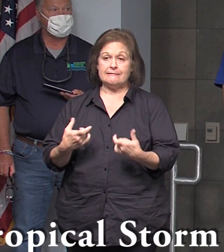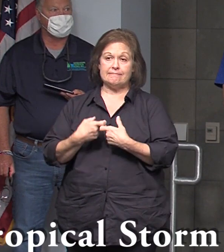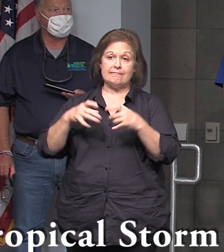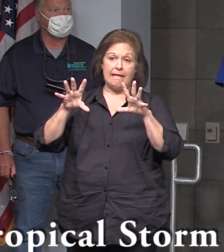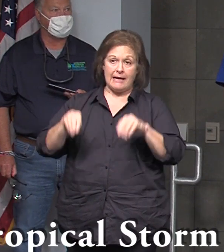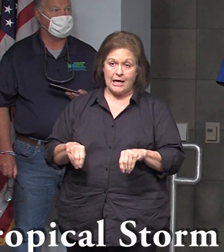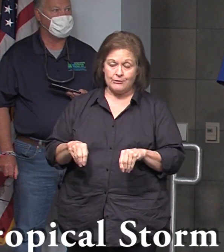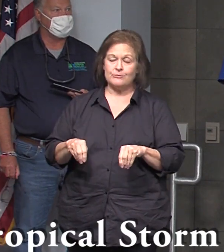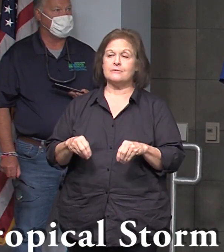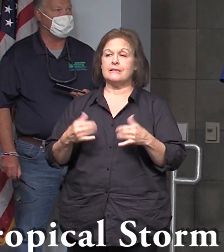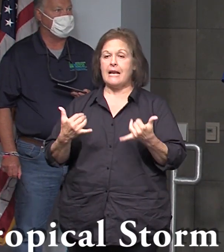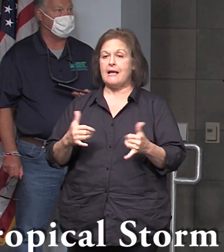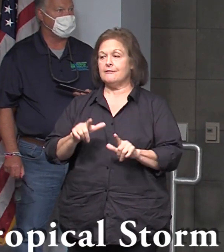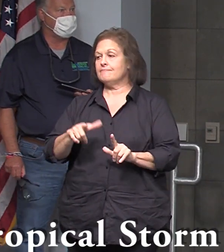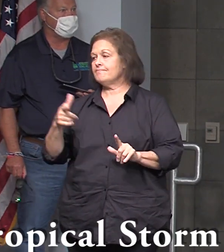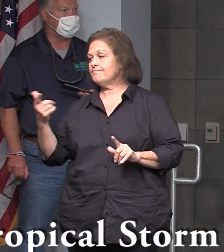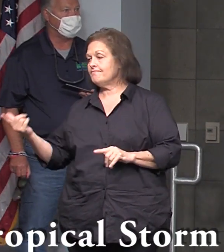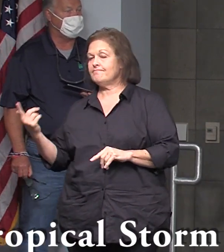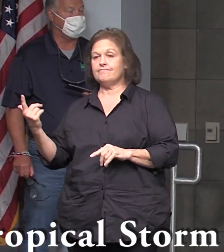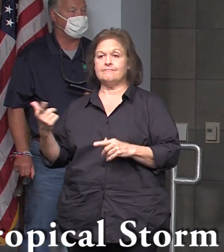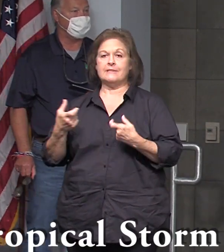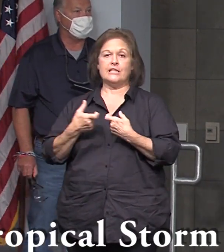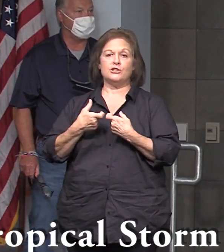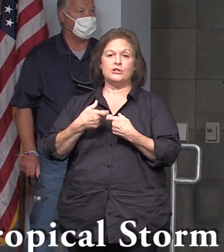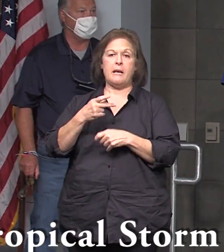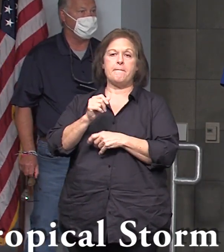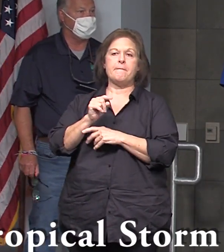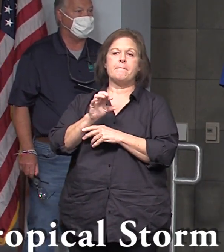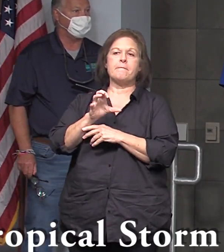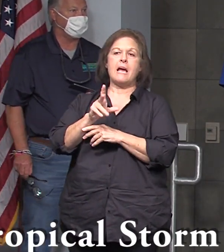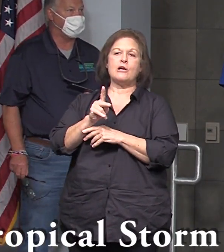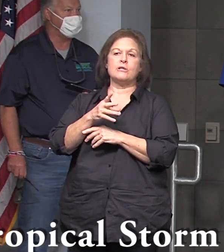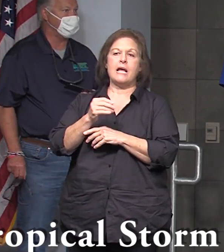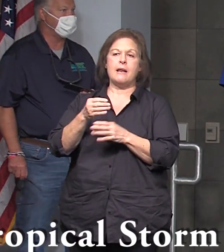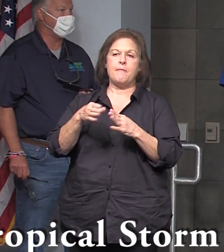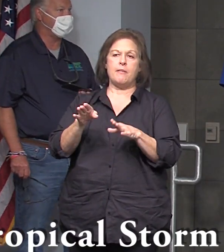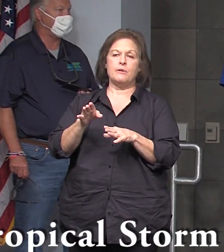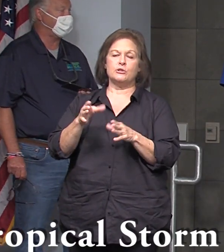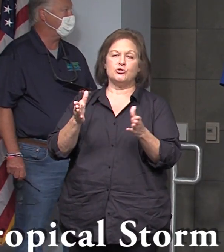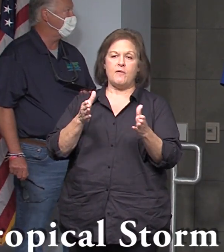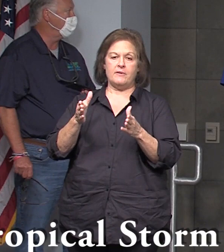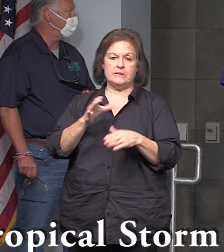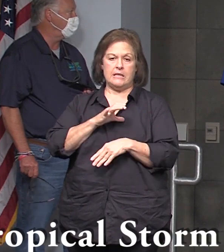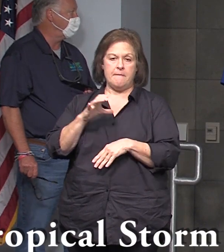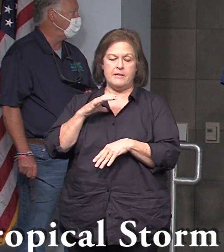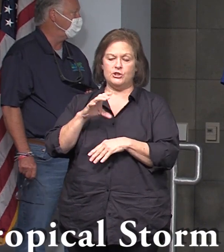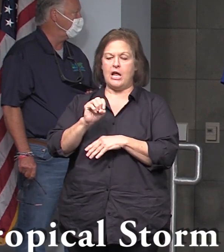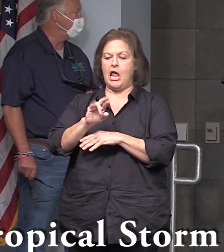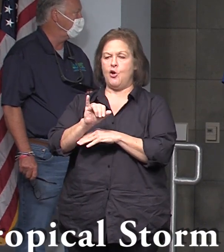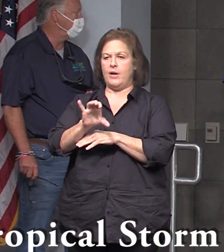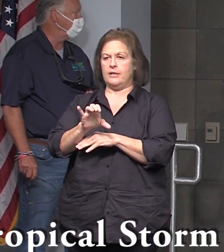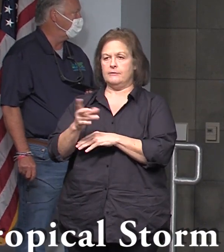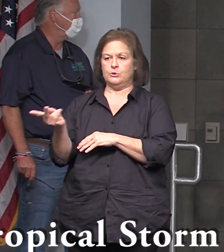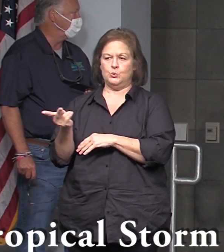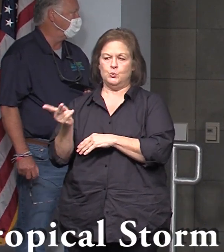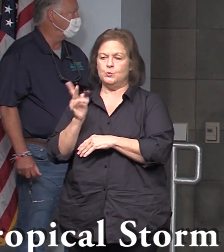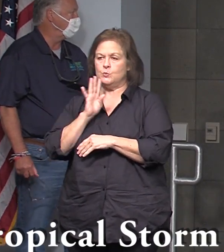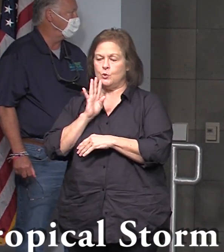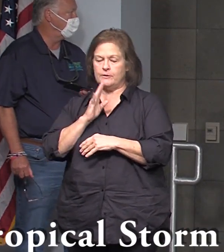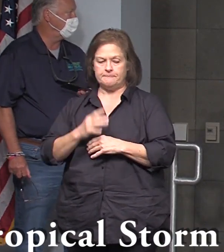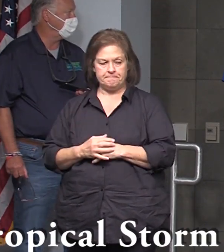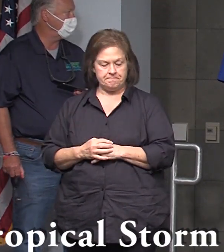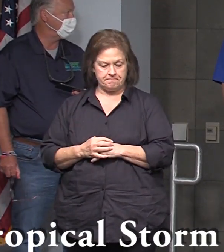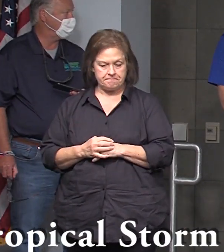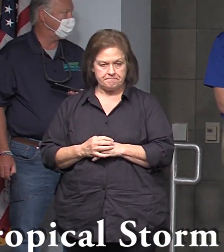energy issues. So with that, I want to call up from Entergy, Patrick Hamby, as well as our Public Service Commissioner, Mr. Eric Scrametta.